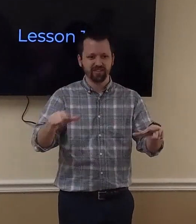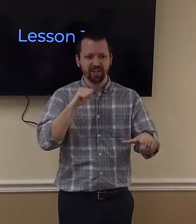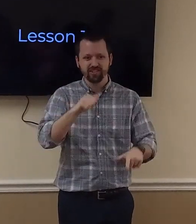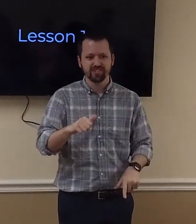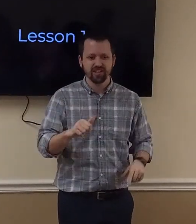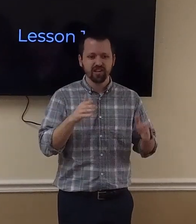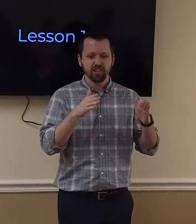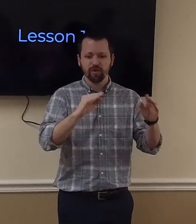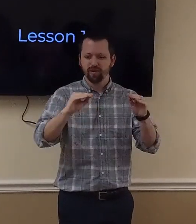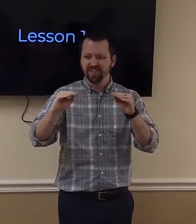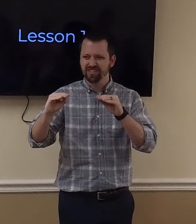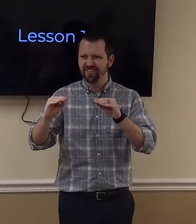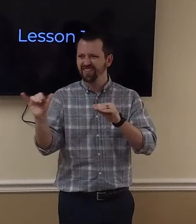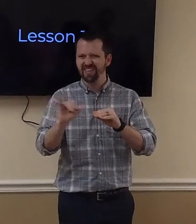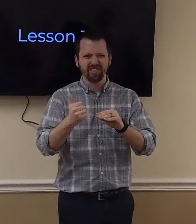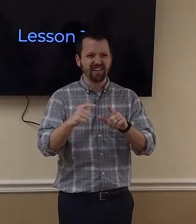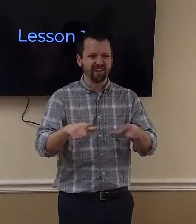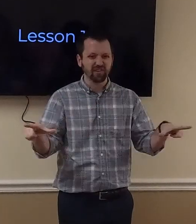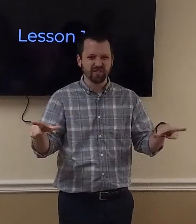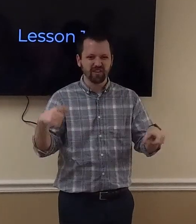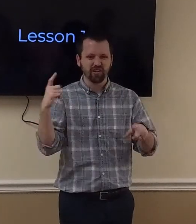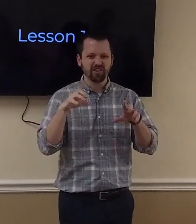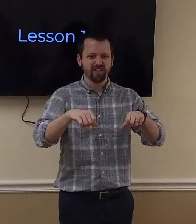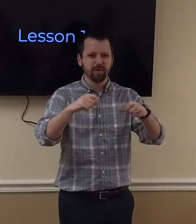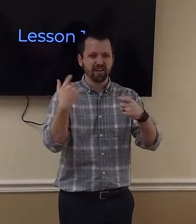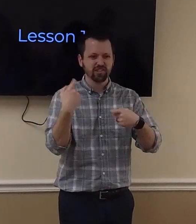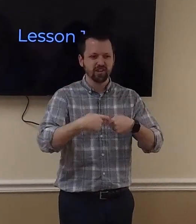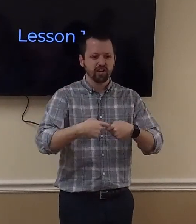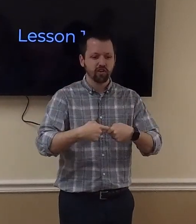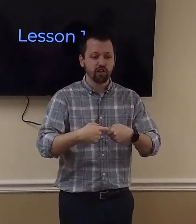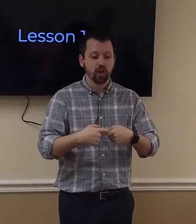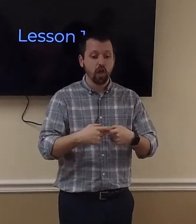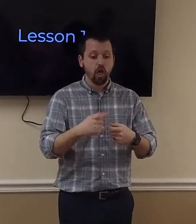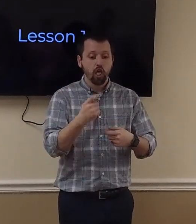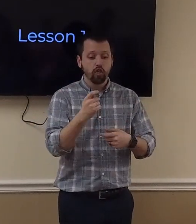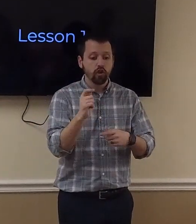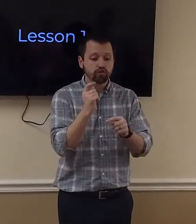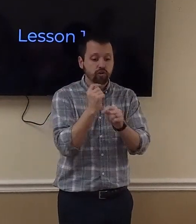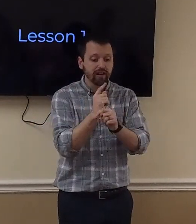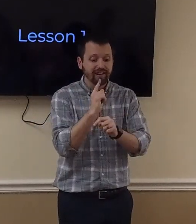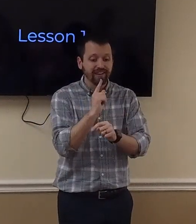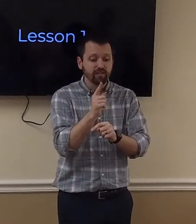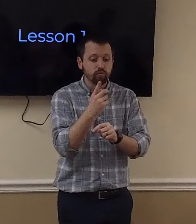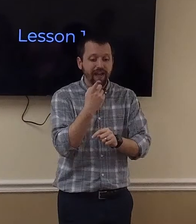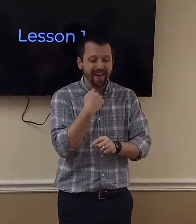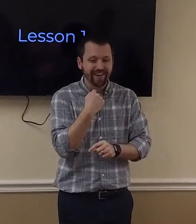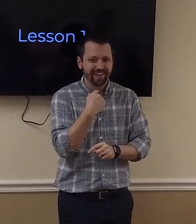not just the way we teach. 'Cause it's like that with any language. I mean, you take Spanish, you're learning the truck is red. You